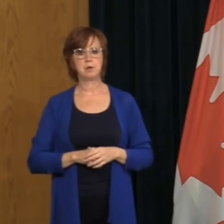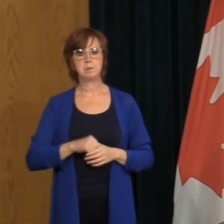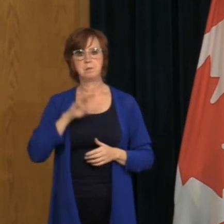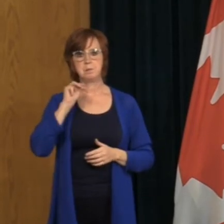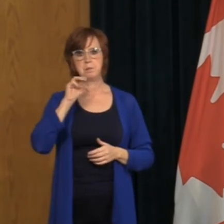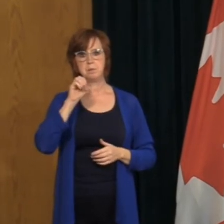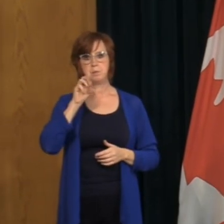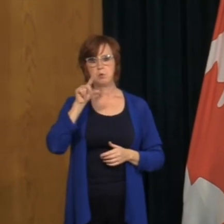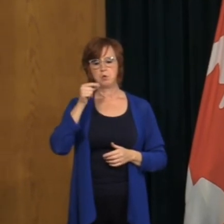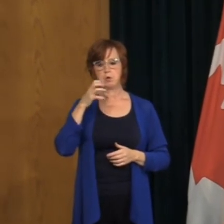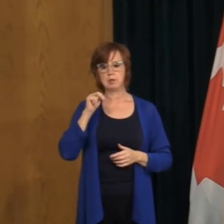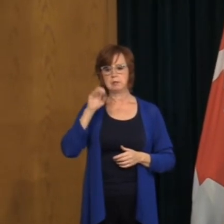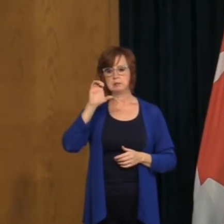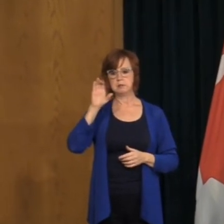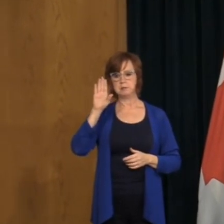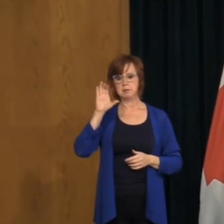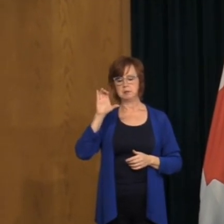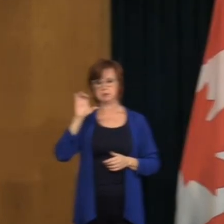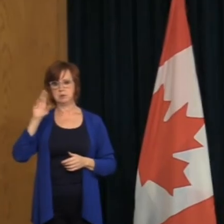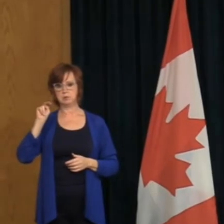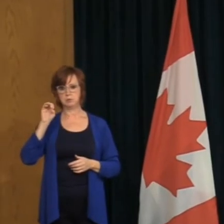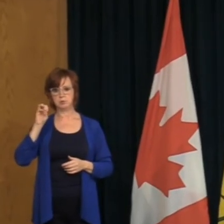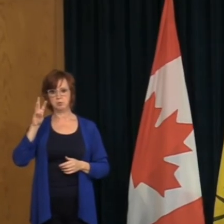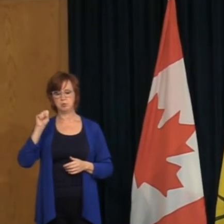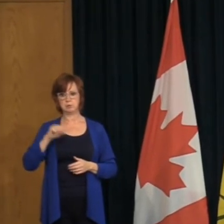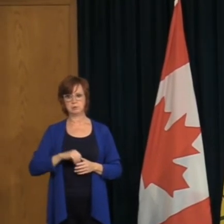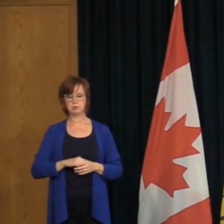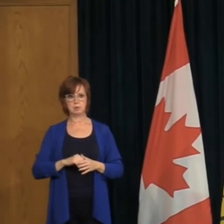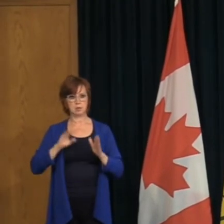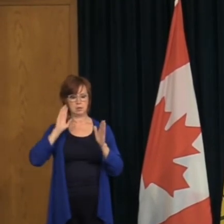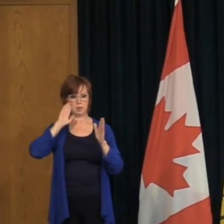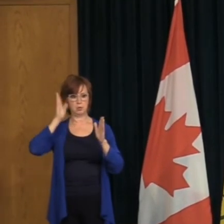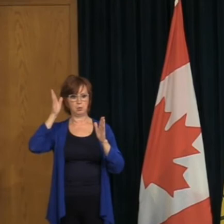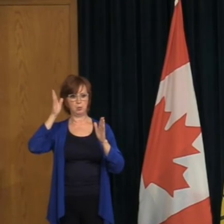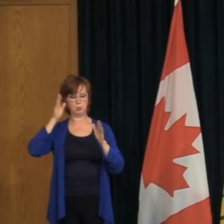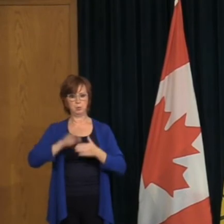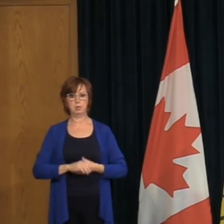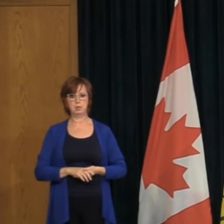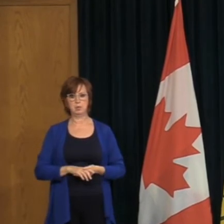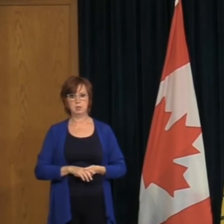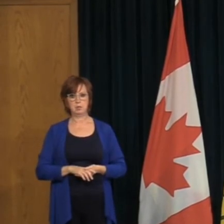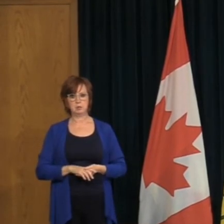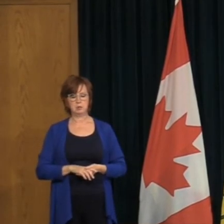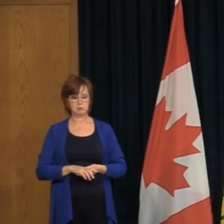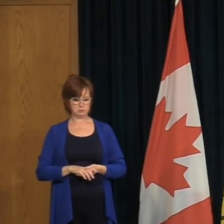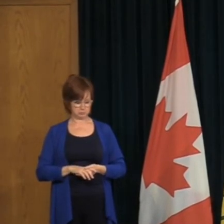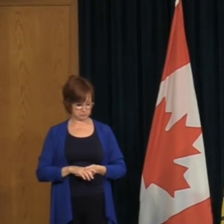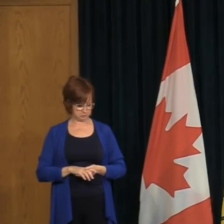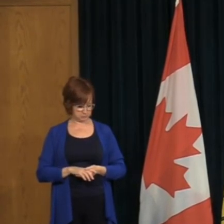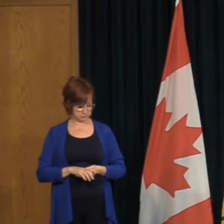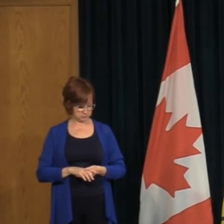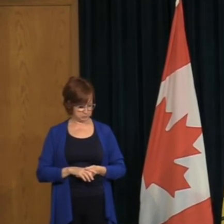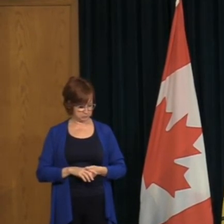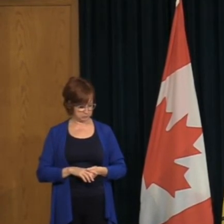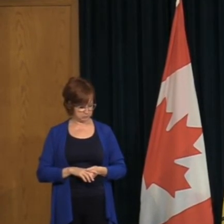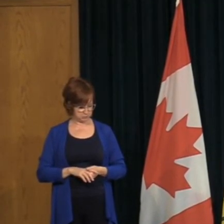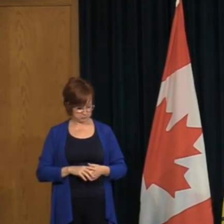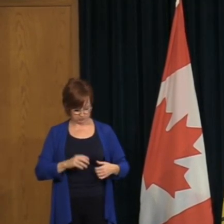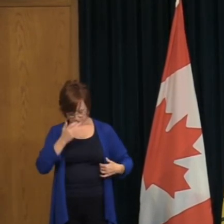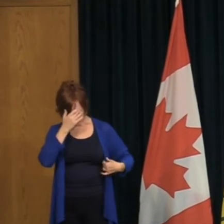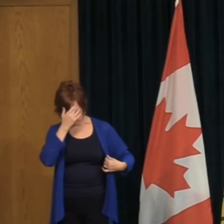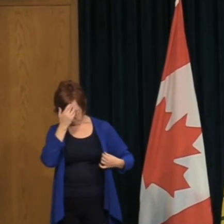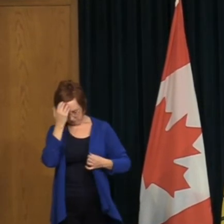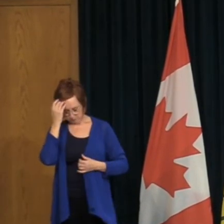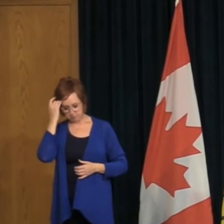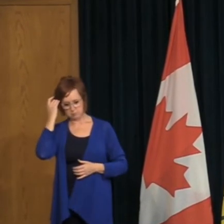Morgan Majeski with CBC. Hi, folks. Thanks so much. Do you feel that guidelines around gatherings,